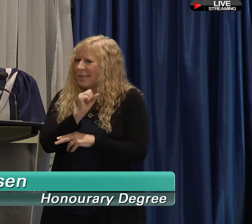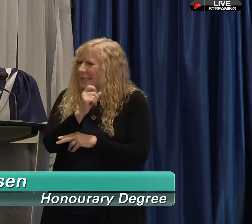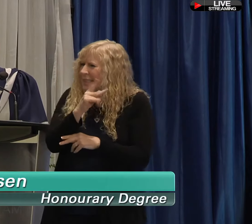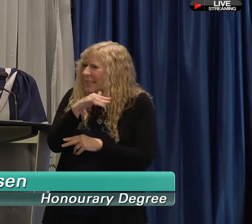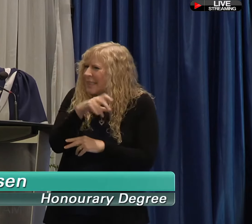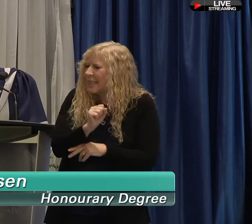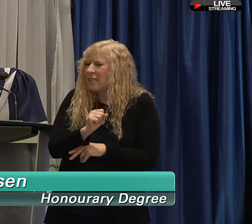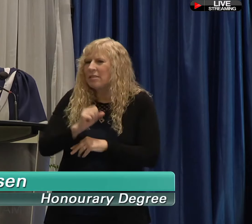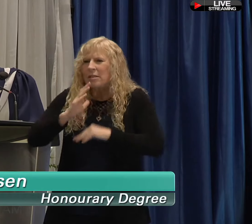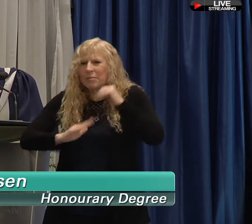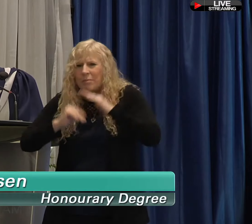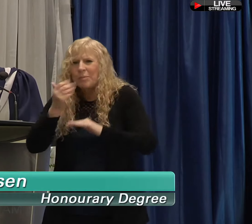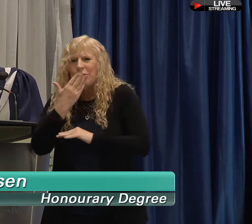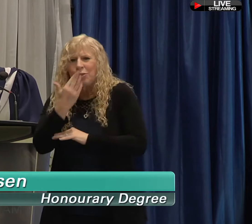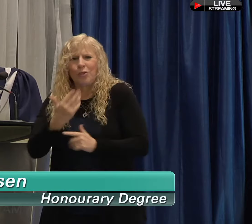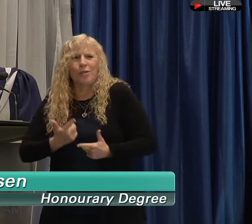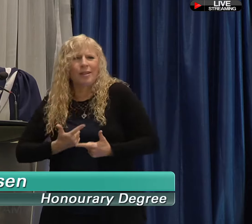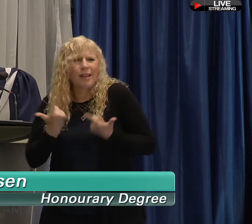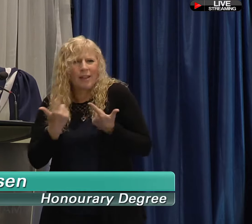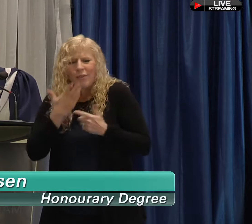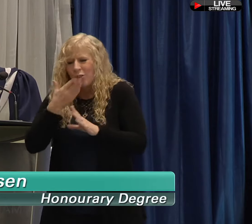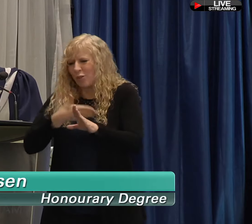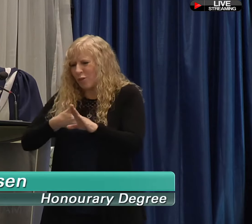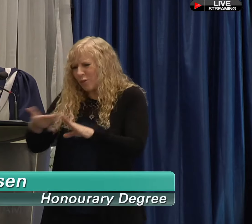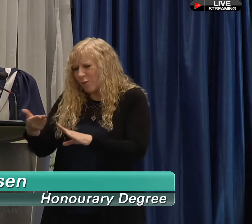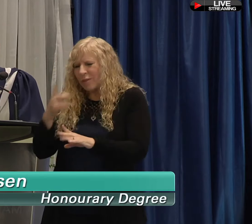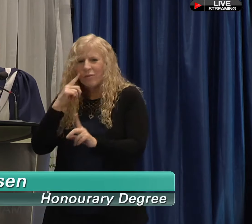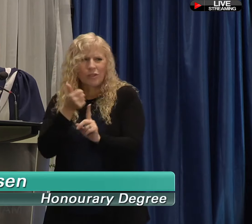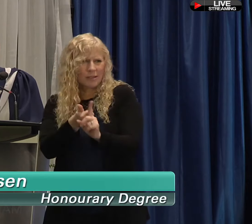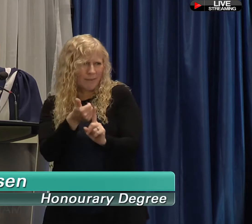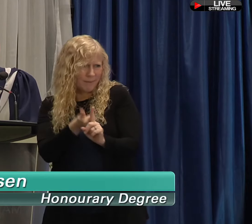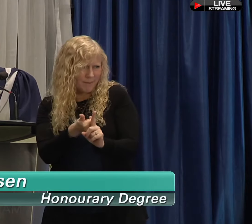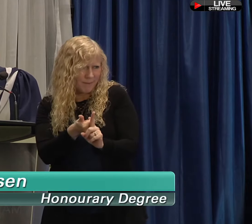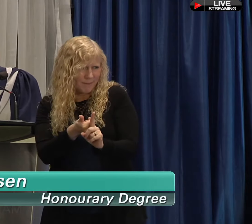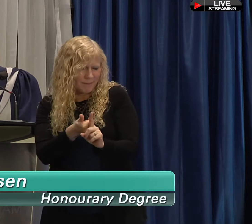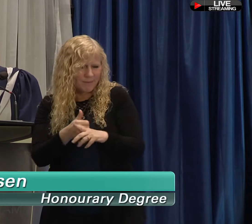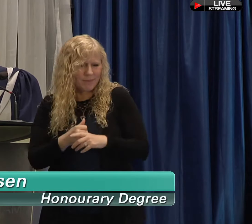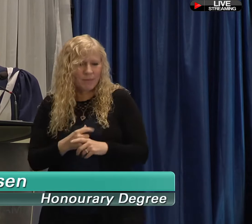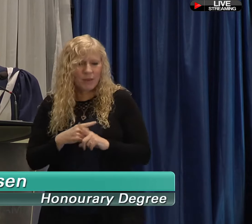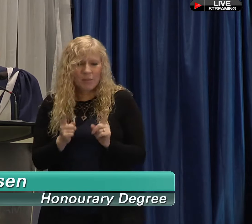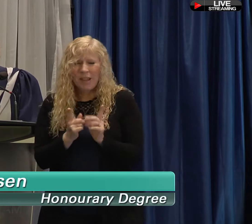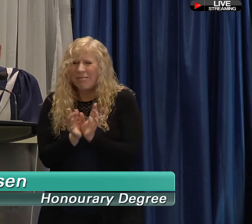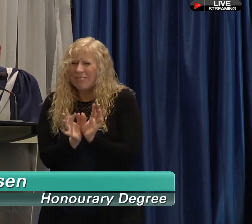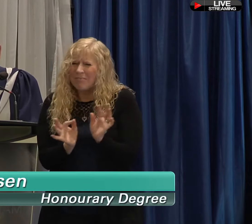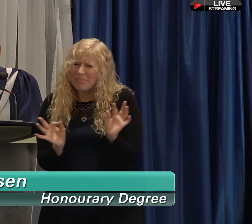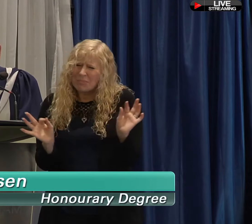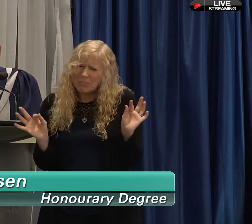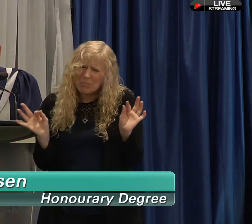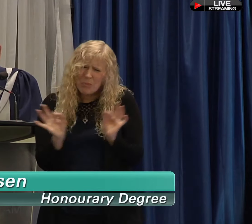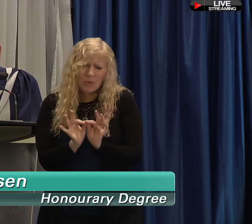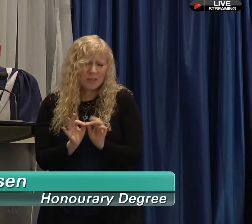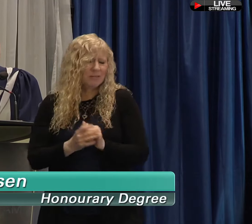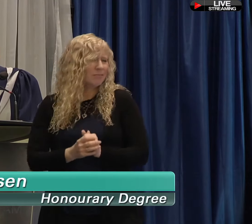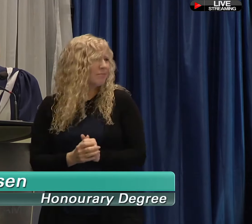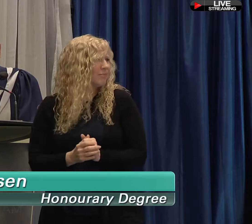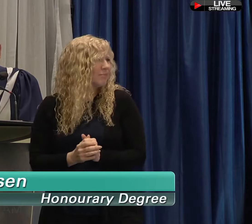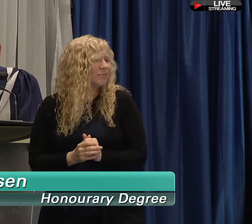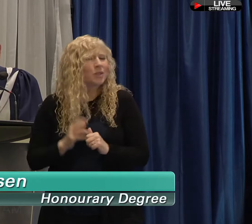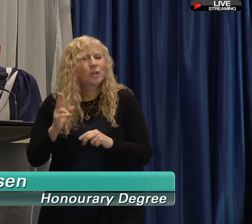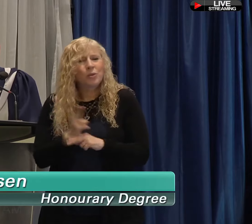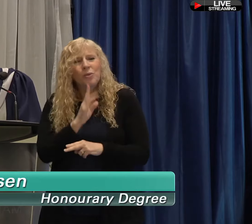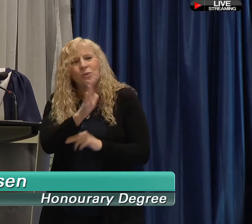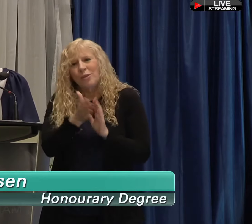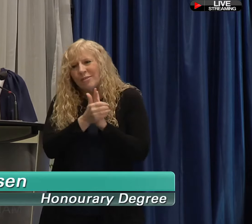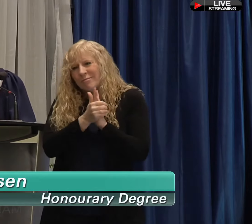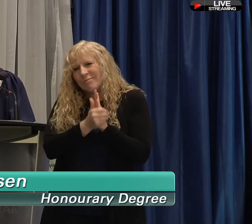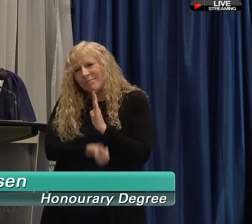life, a good career for yourself. But most importantly, use those